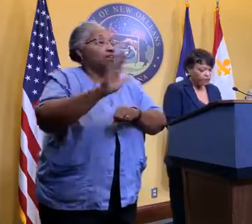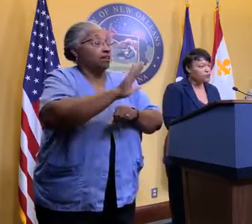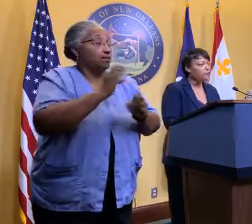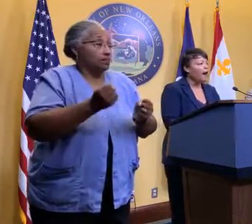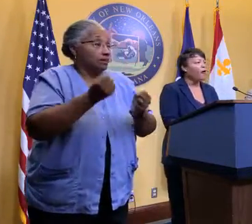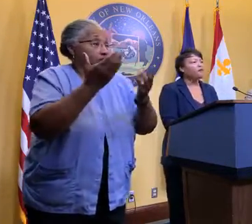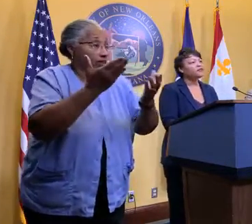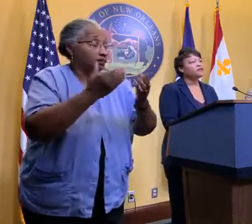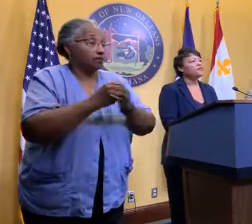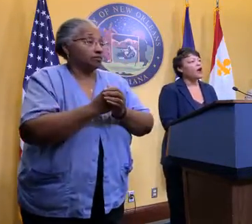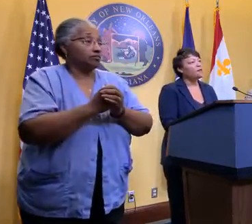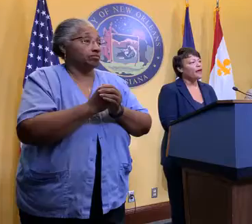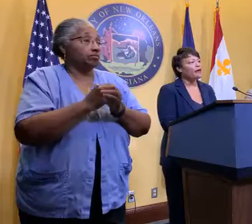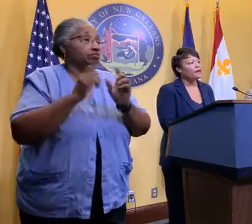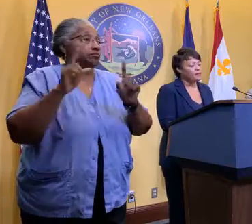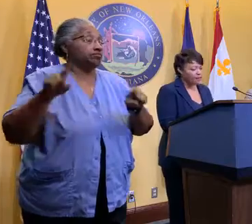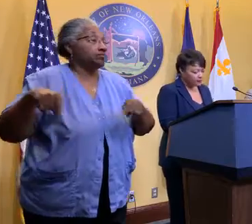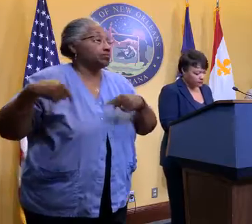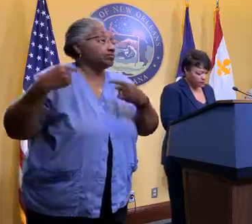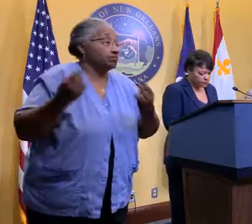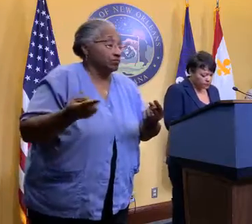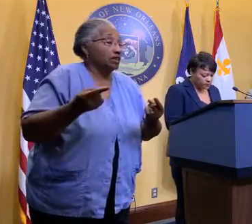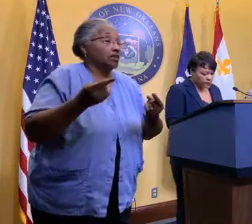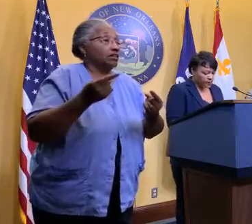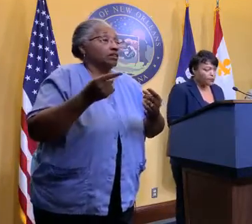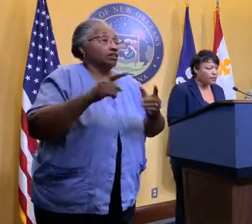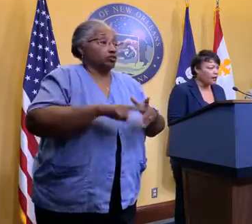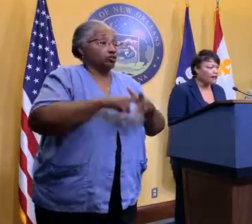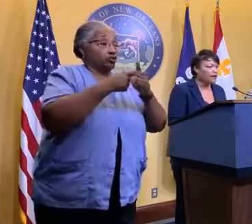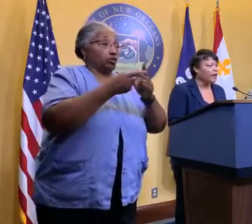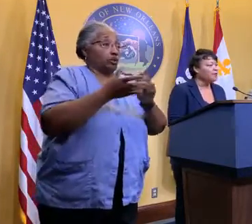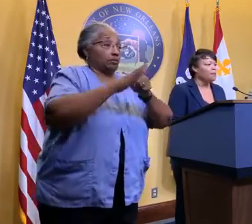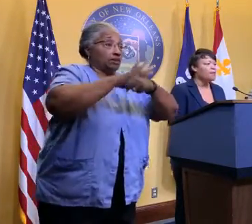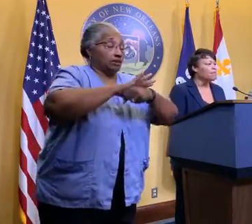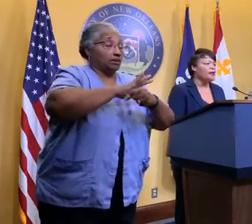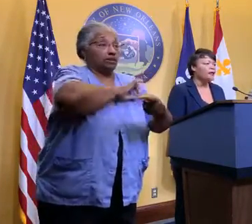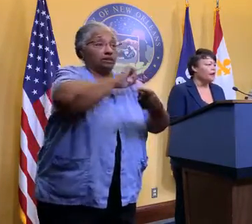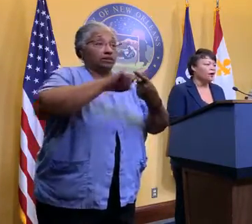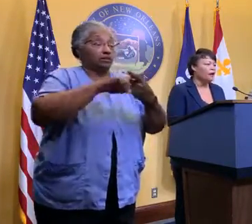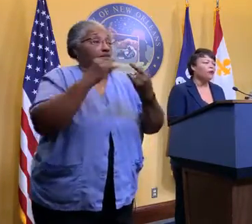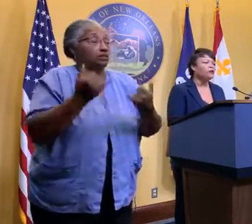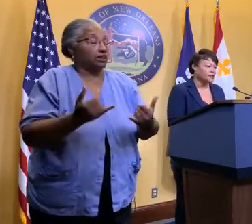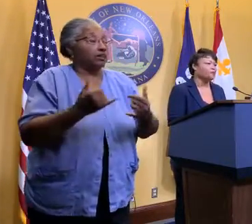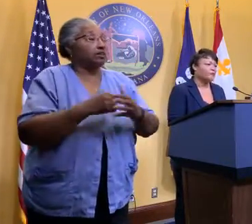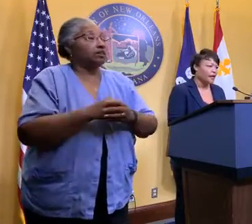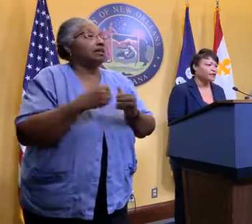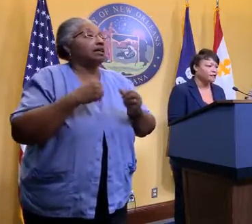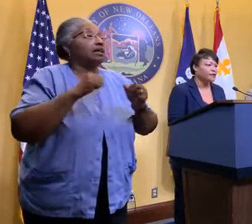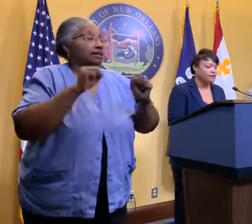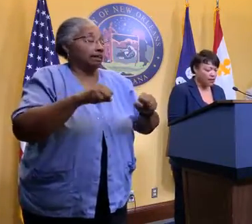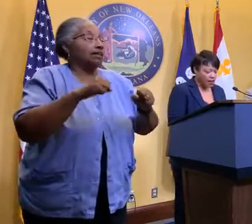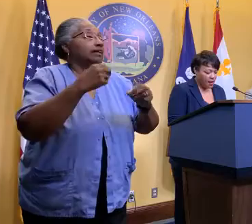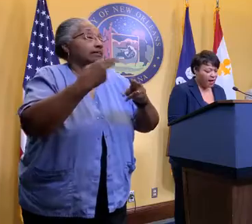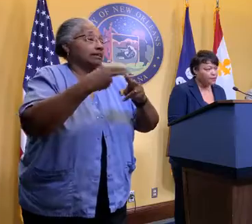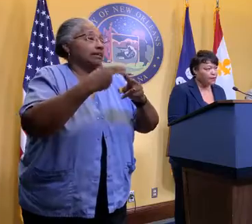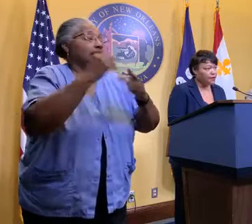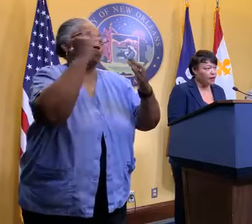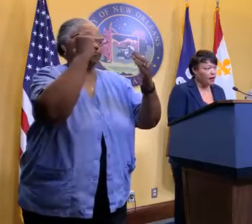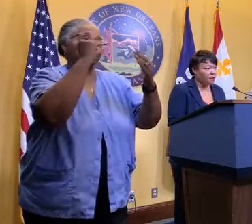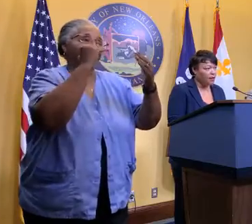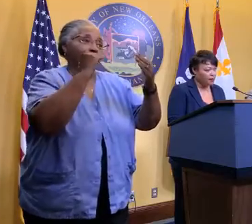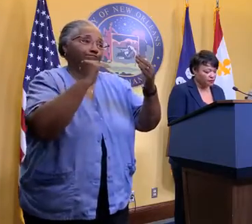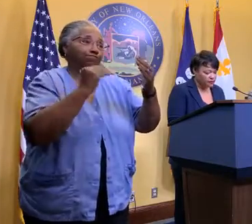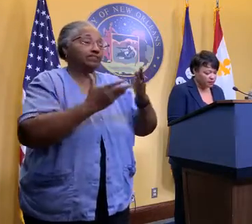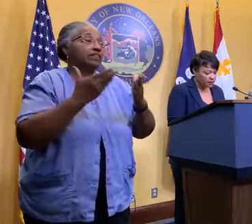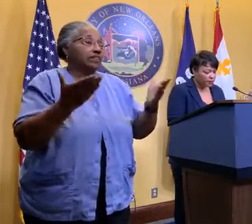sacrifice throughout this entire pandemic. And really, I can name a whole list of things since I've